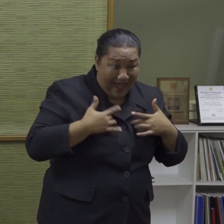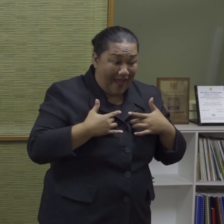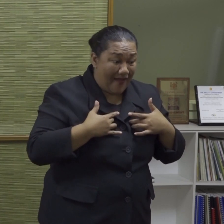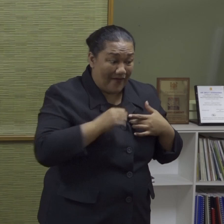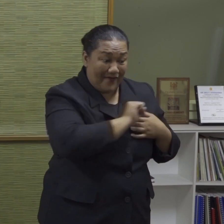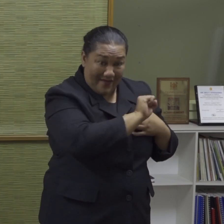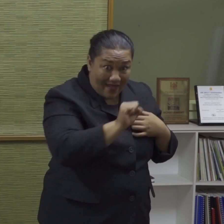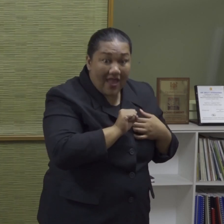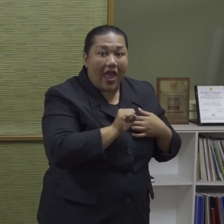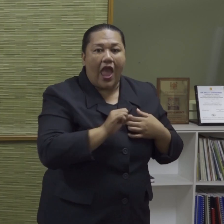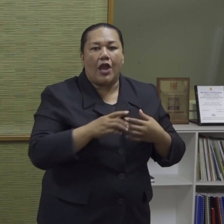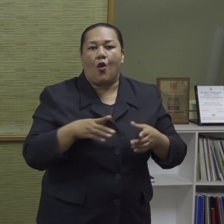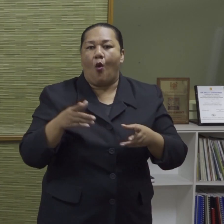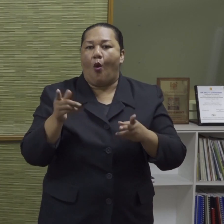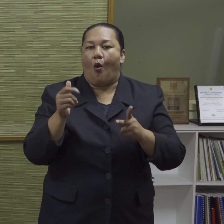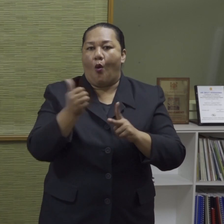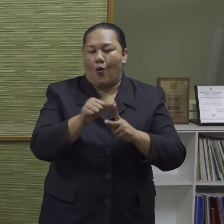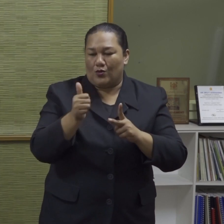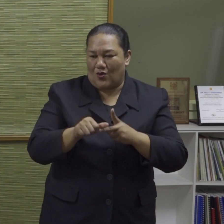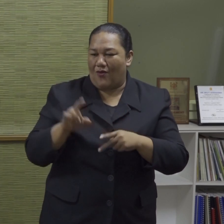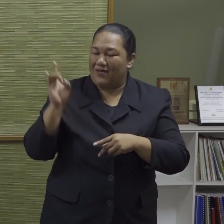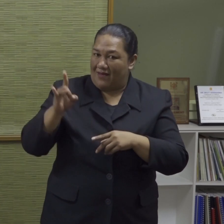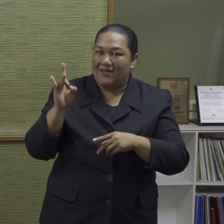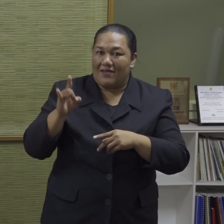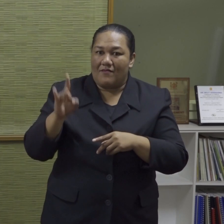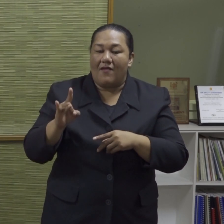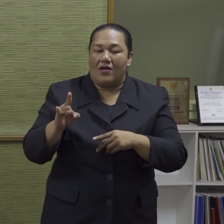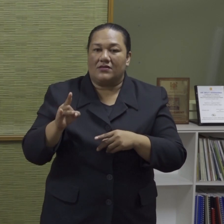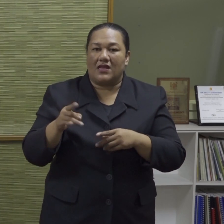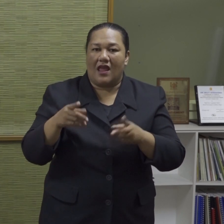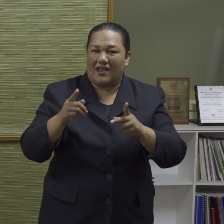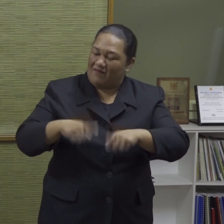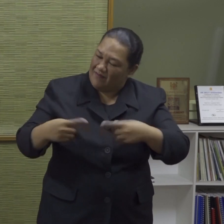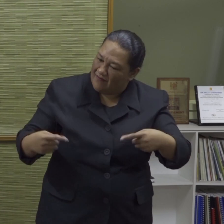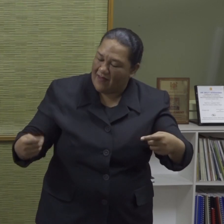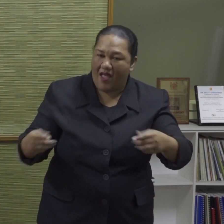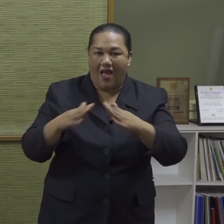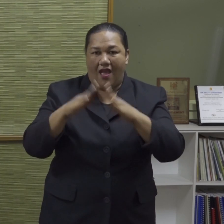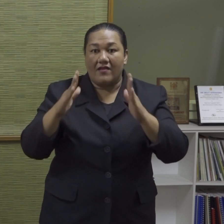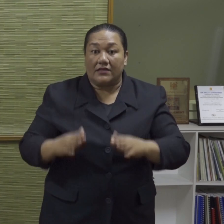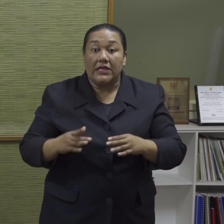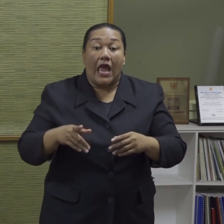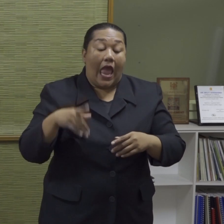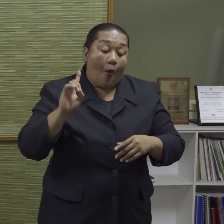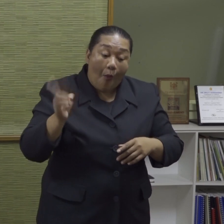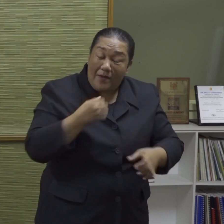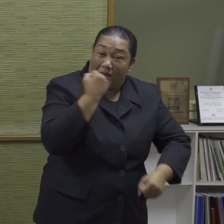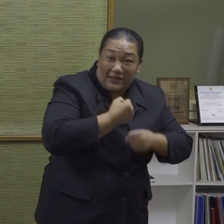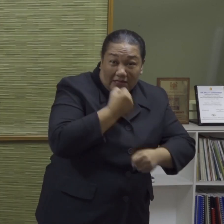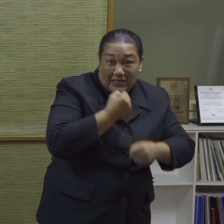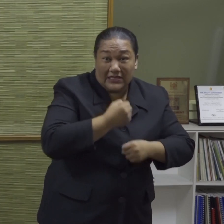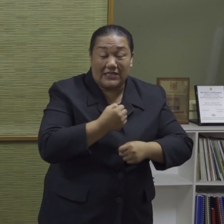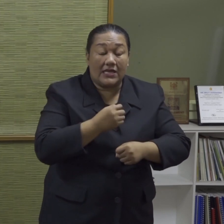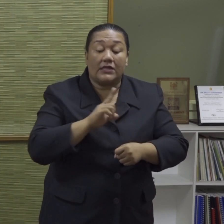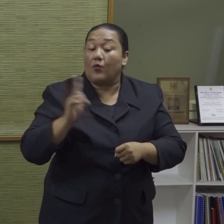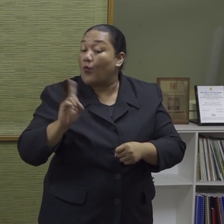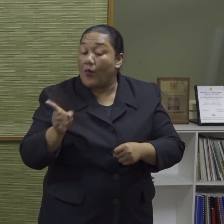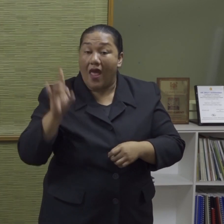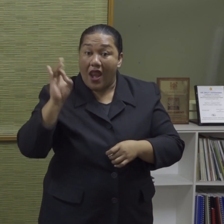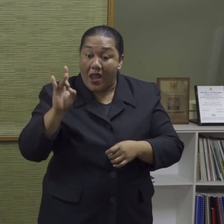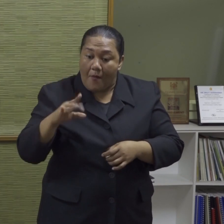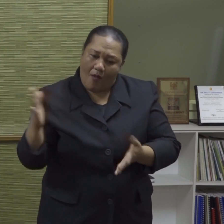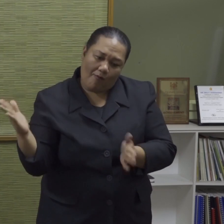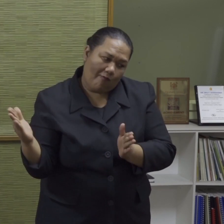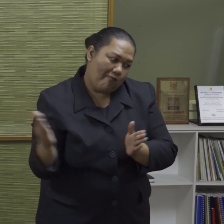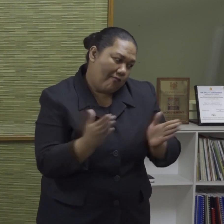Farmers are urged to keep their animals, machines, and farm implements away from any flooded areas and secure